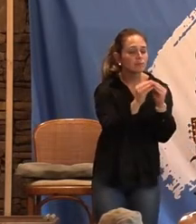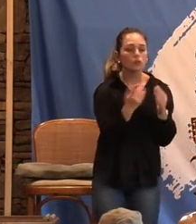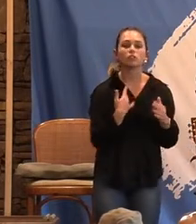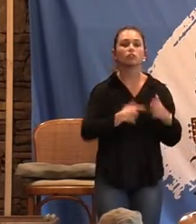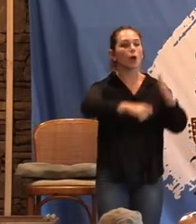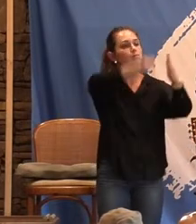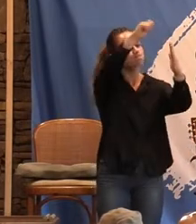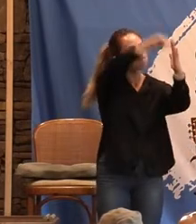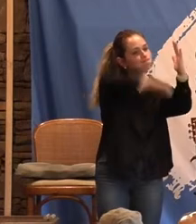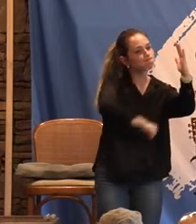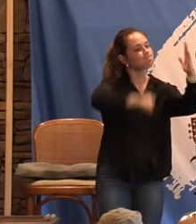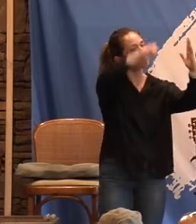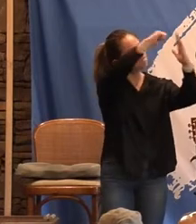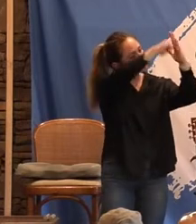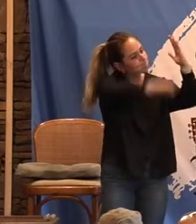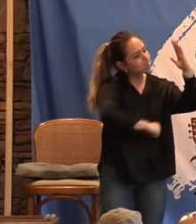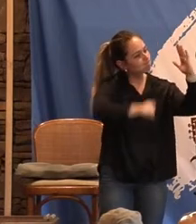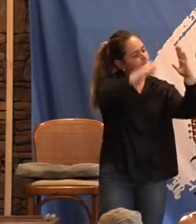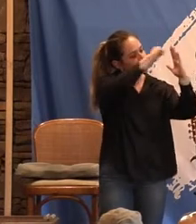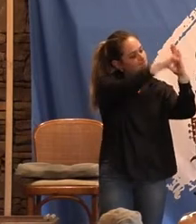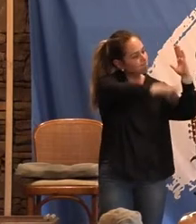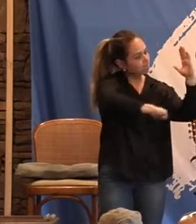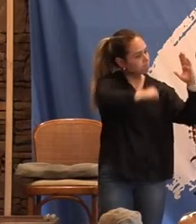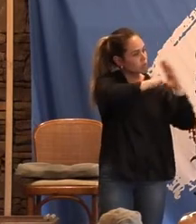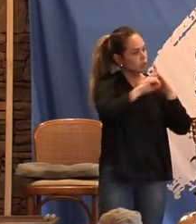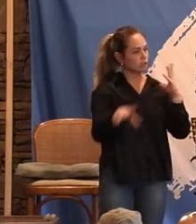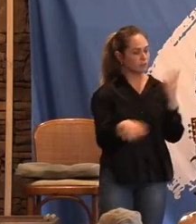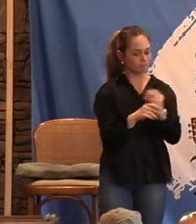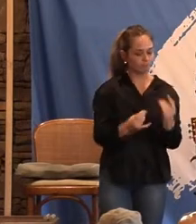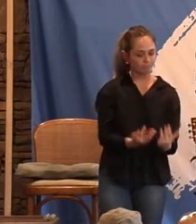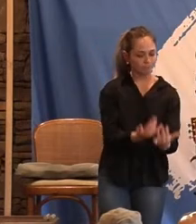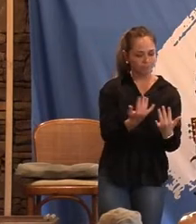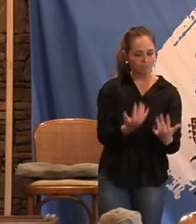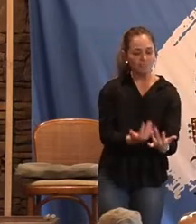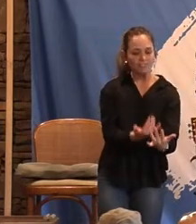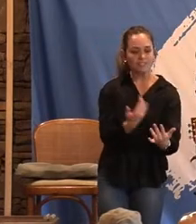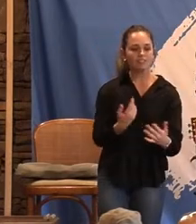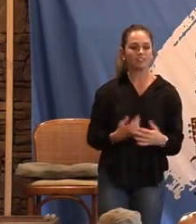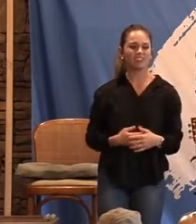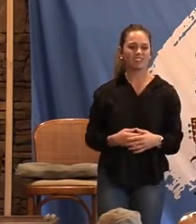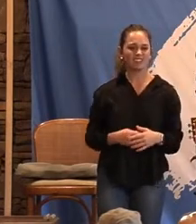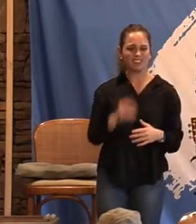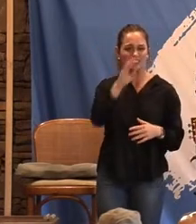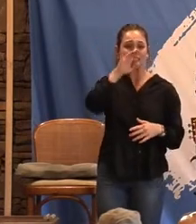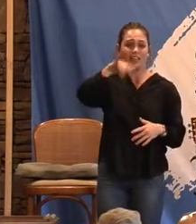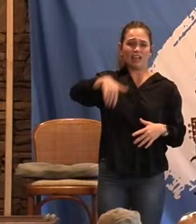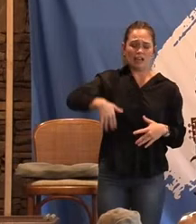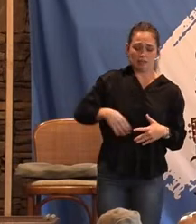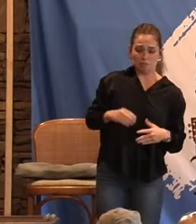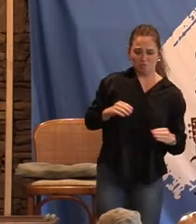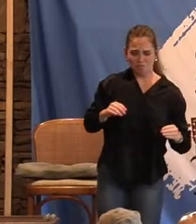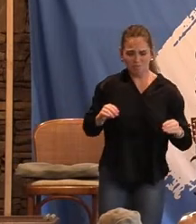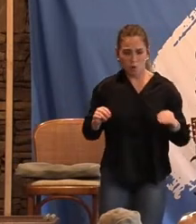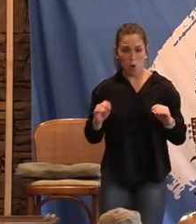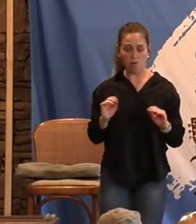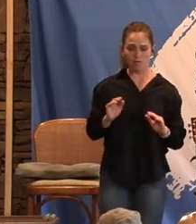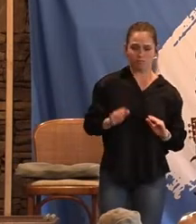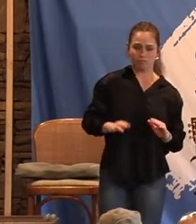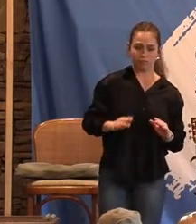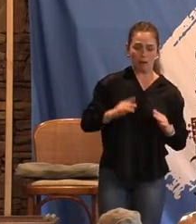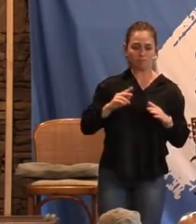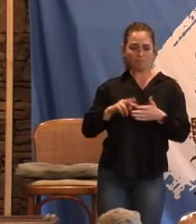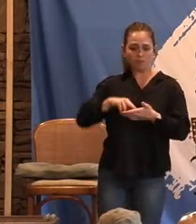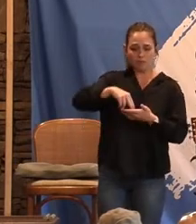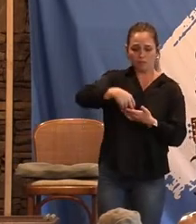shaved out some more. And she put it right there on the fire. And by that time, that elephant was up moving and strutting and